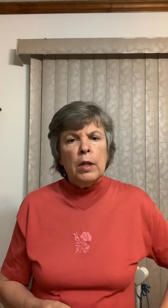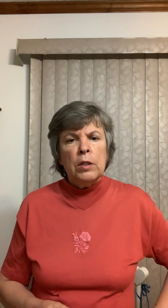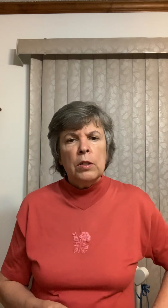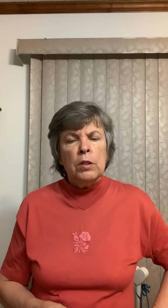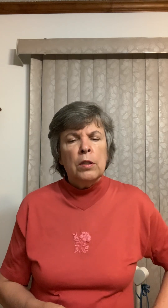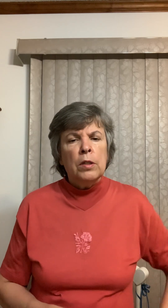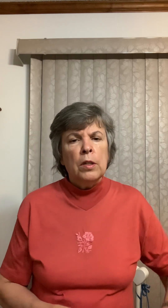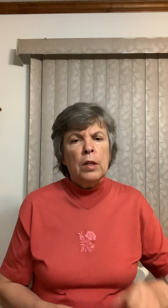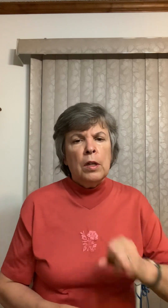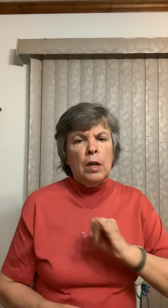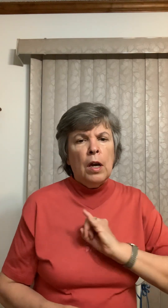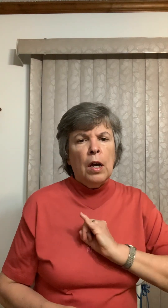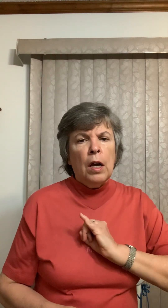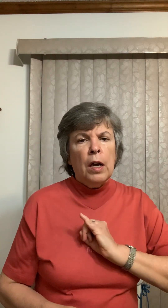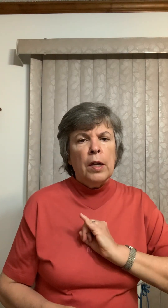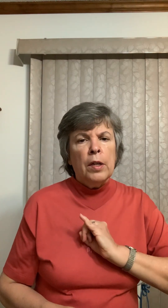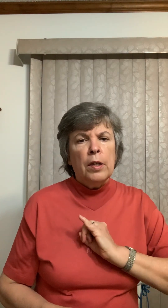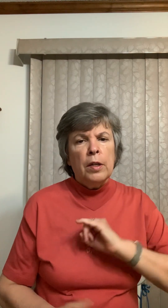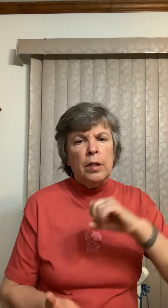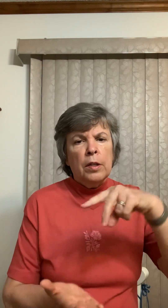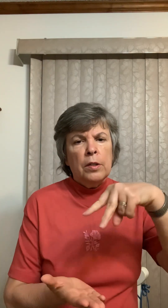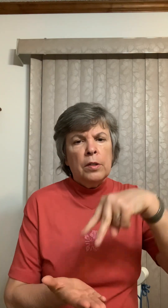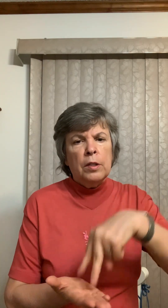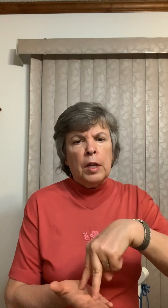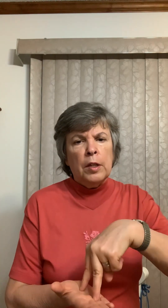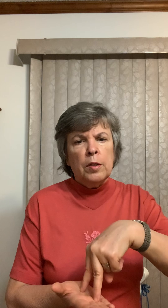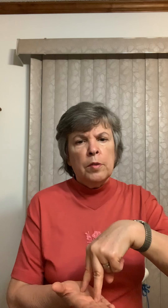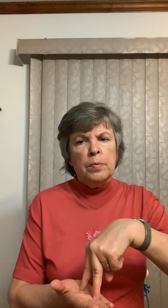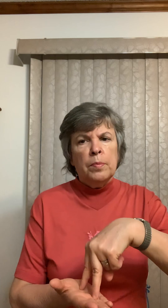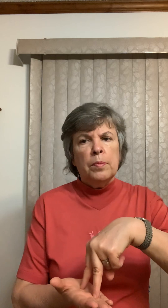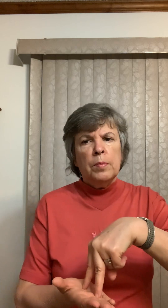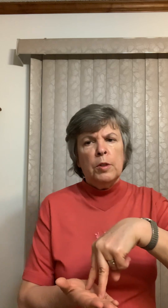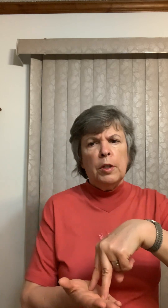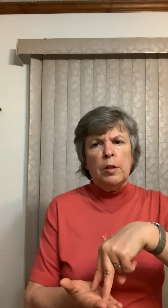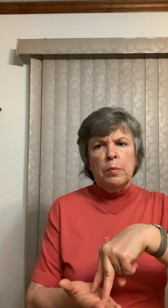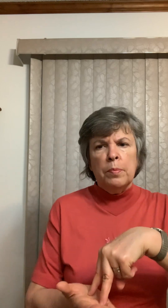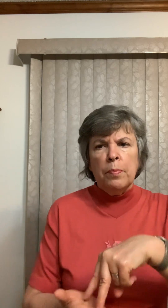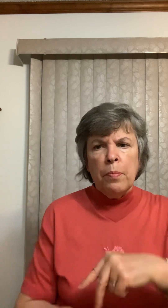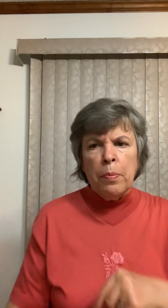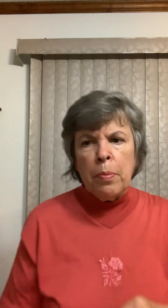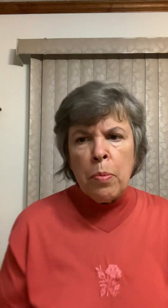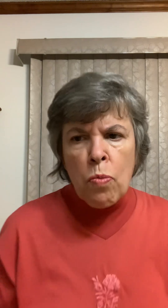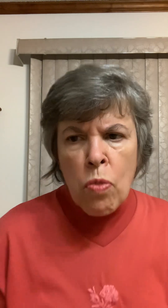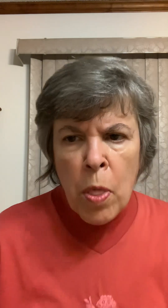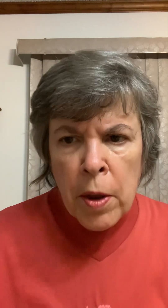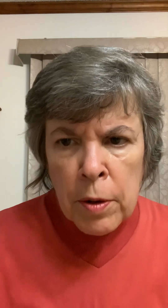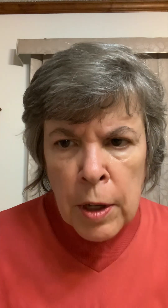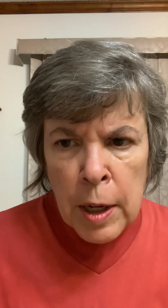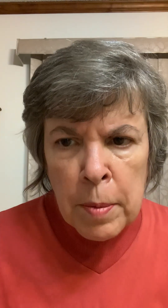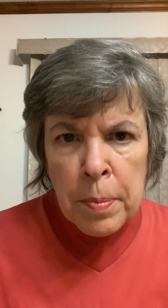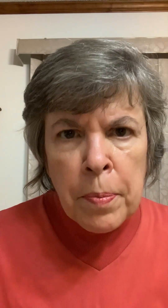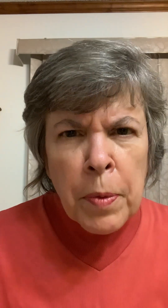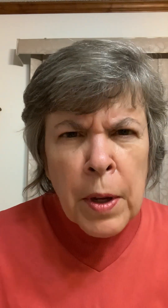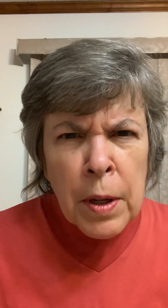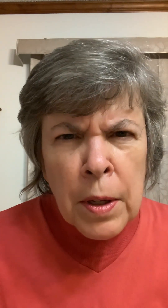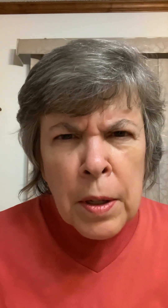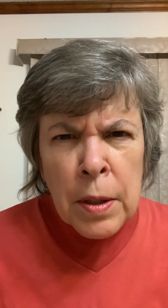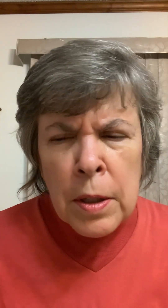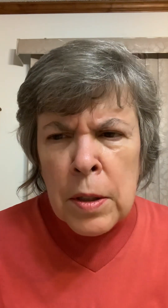Christ I stand. There you go. Okay. Let's